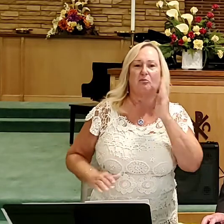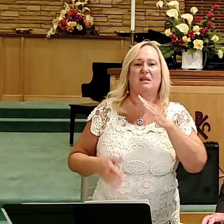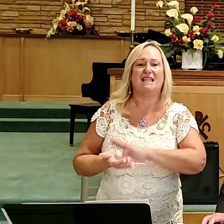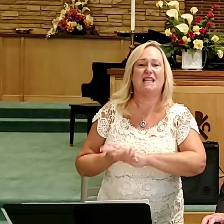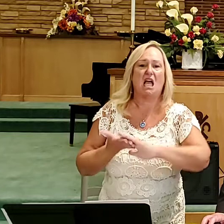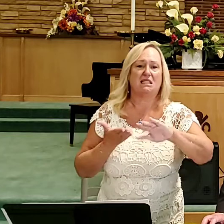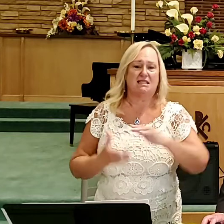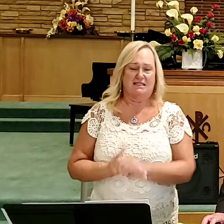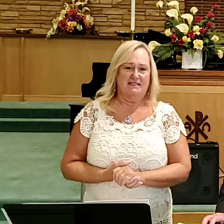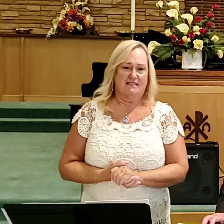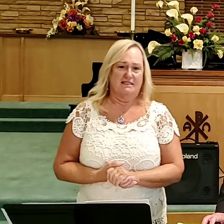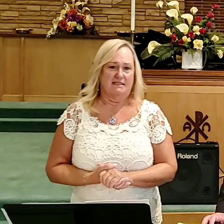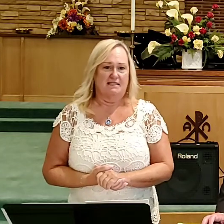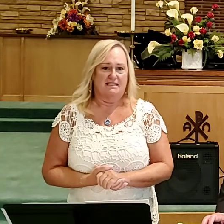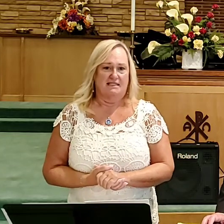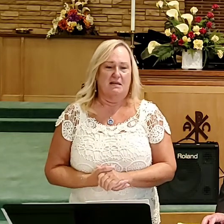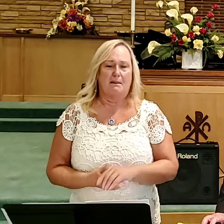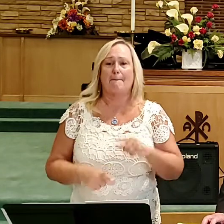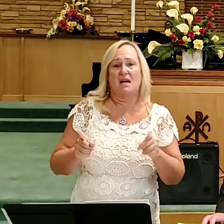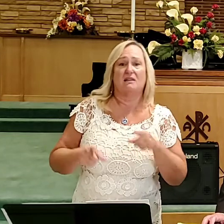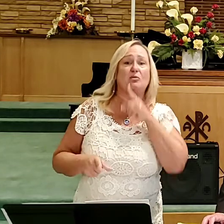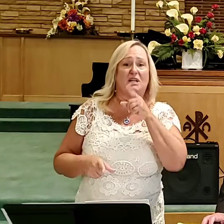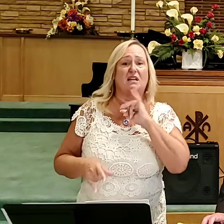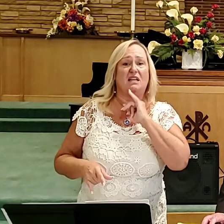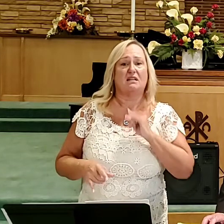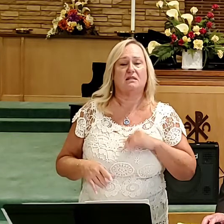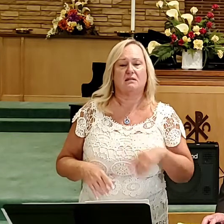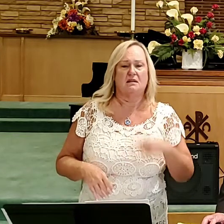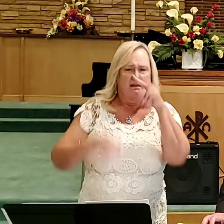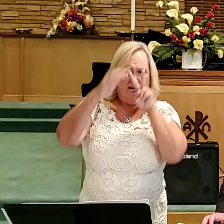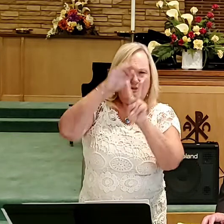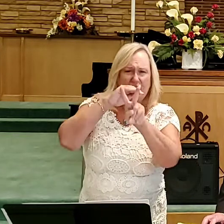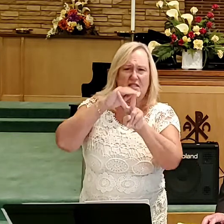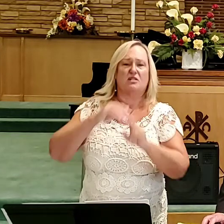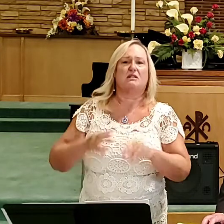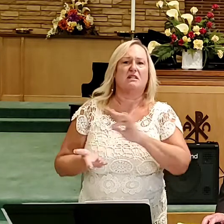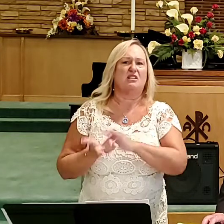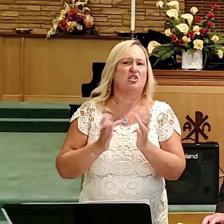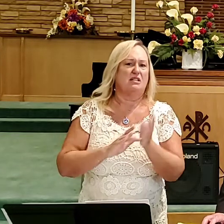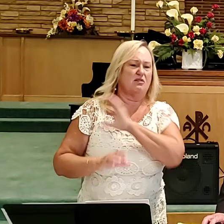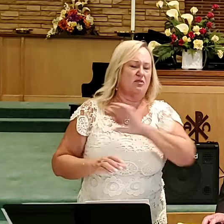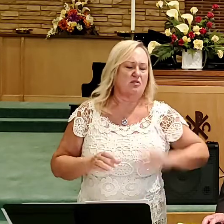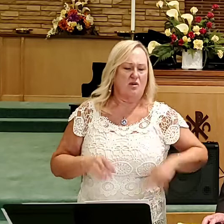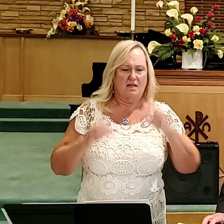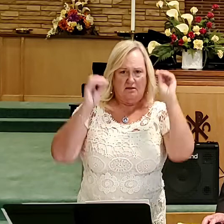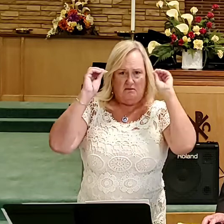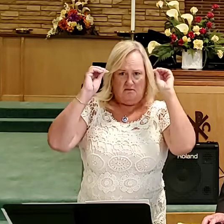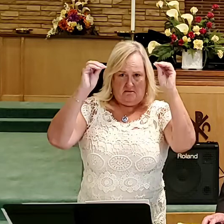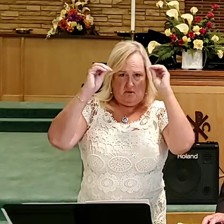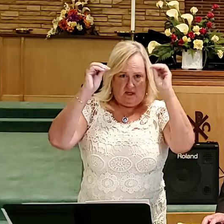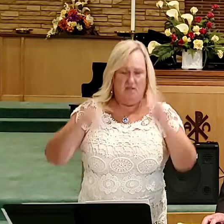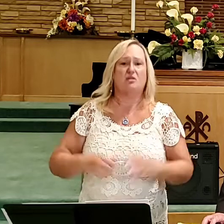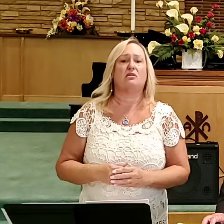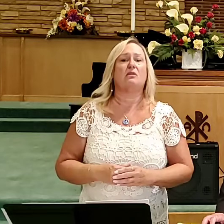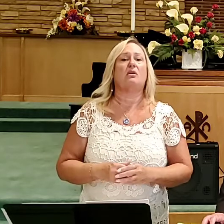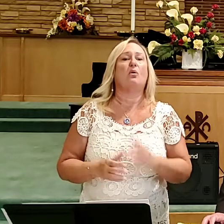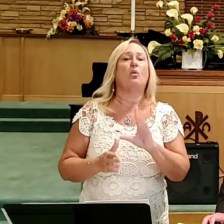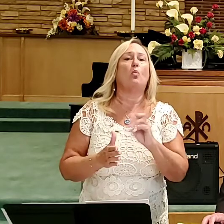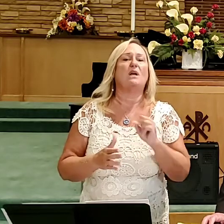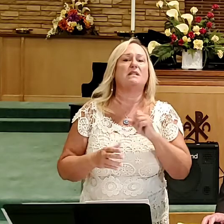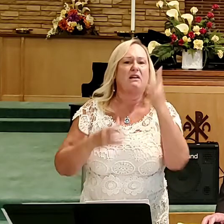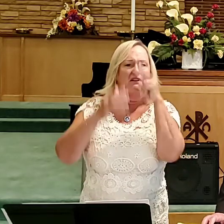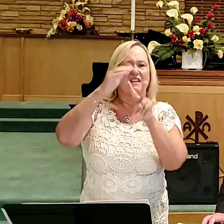nice. But the reality is the vision that Jesus Christ preached was a vision